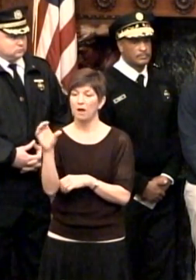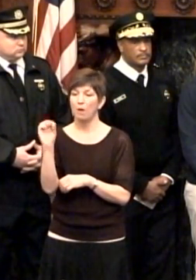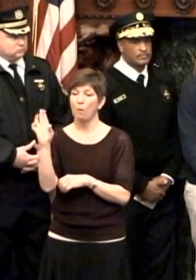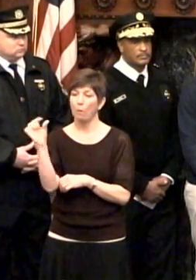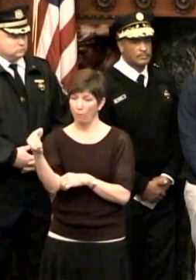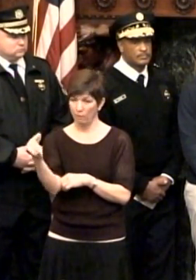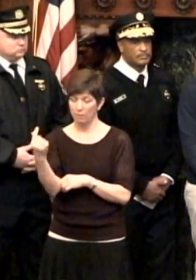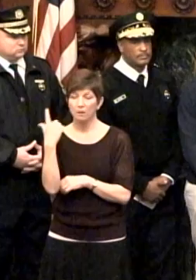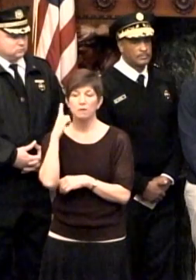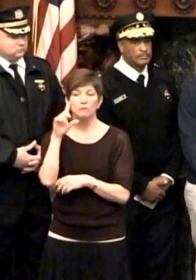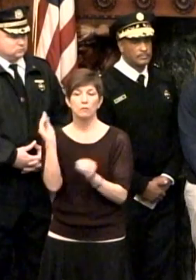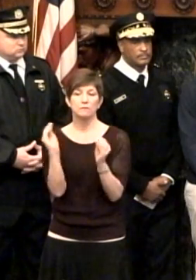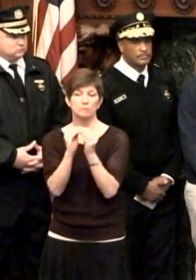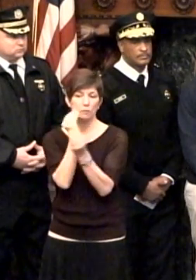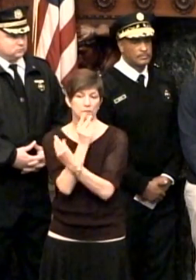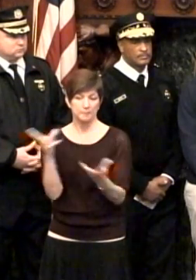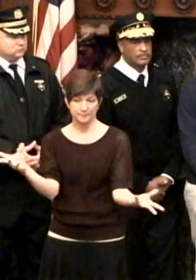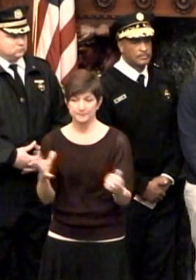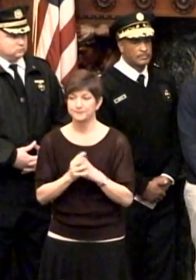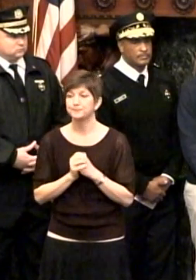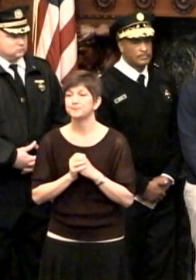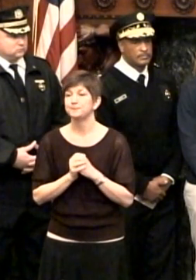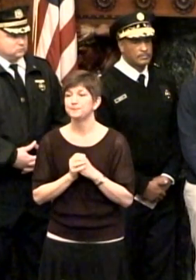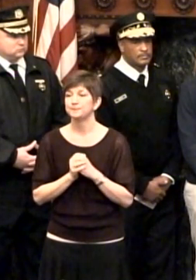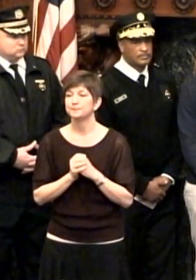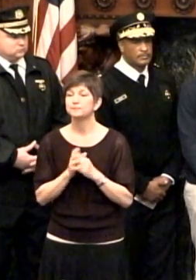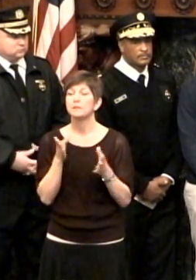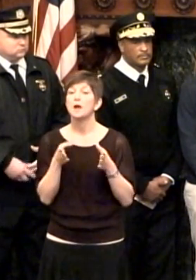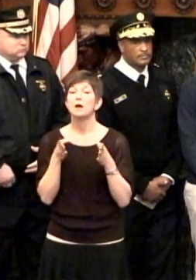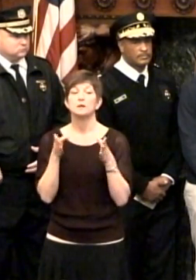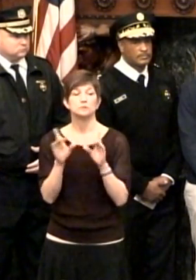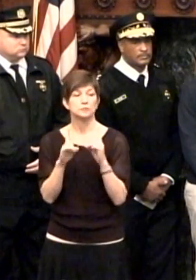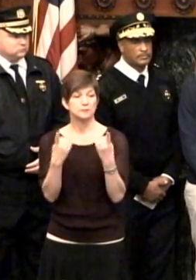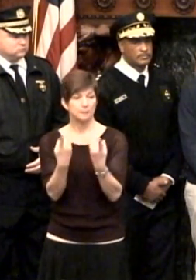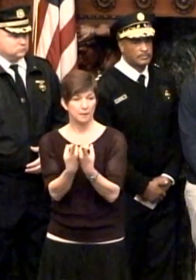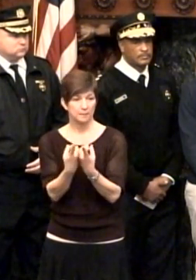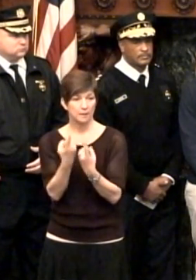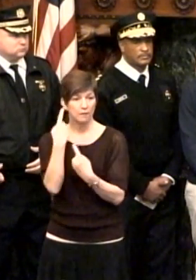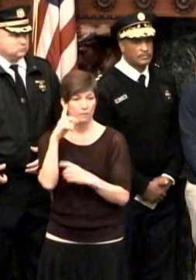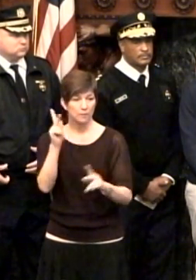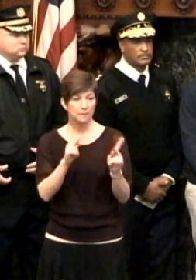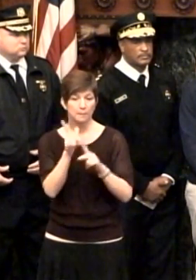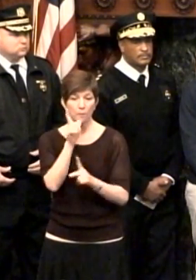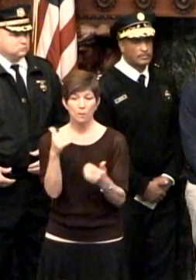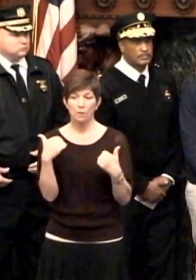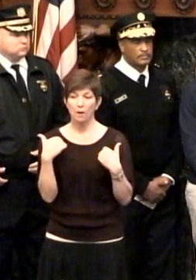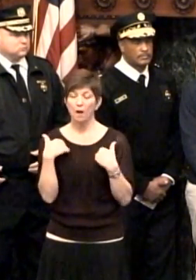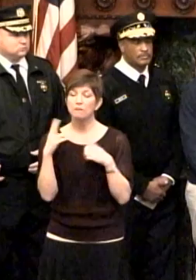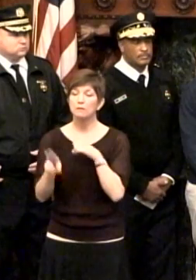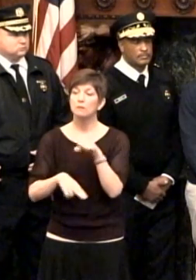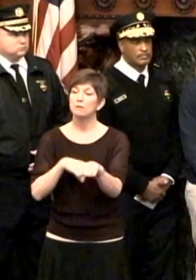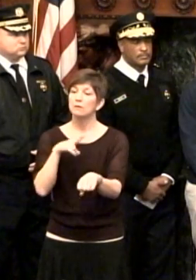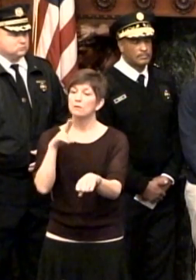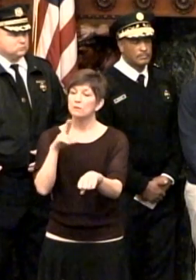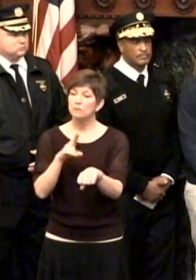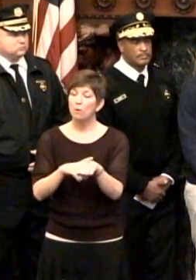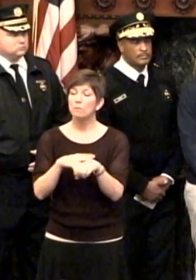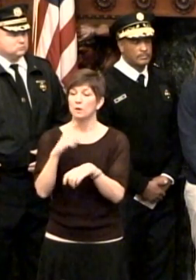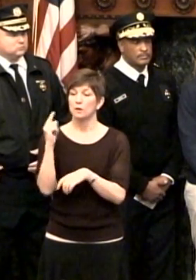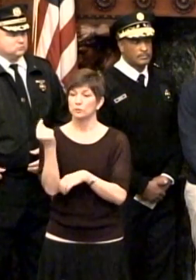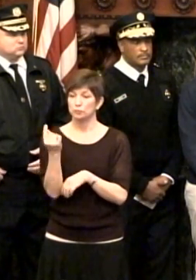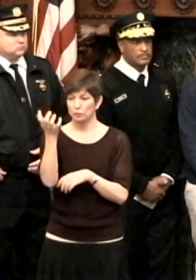www.philapark.org for more info. The Streets Department. For those who have normal